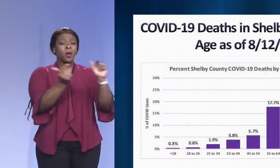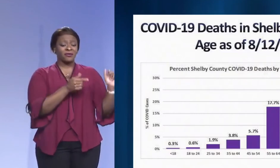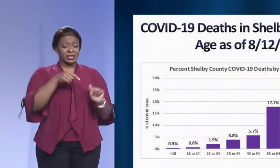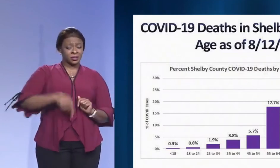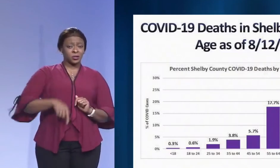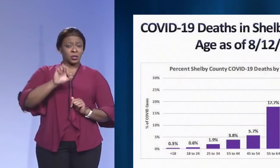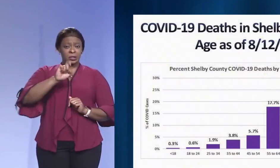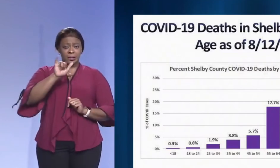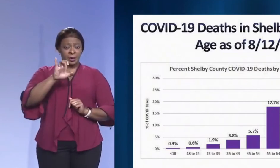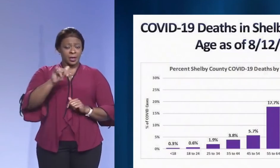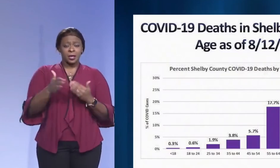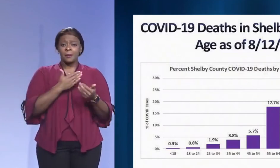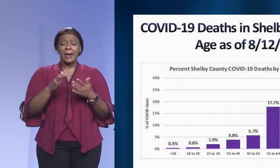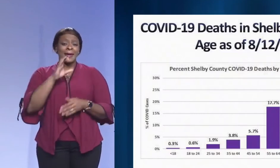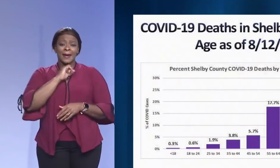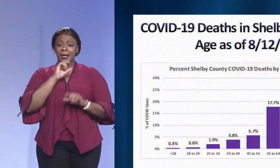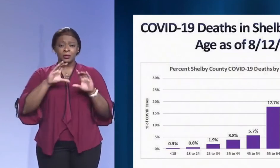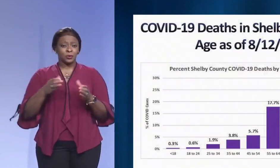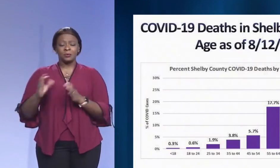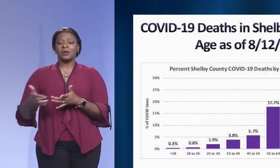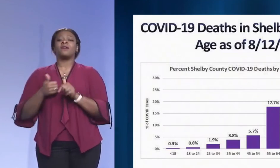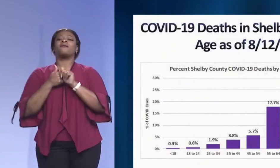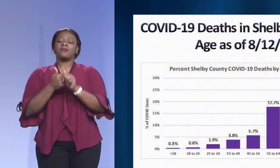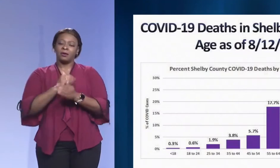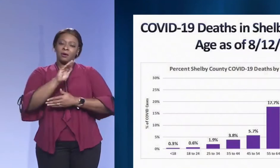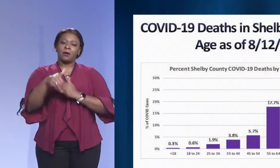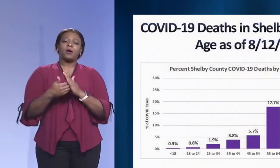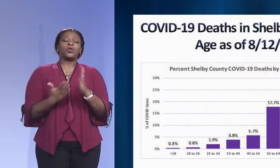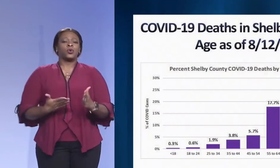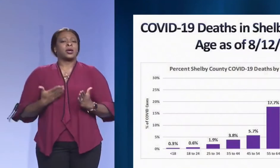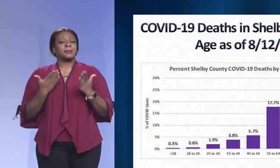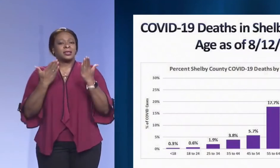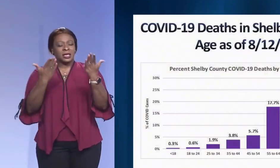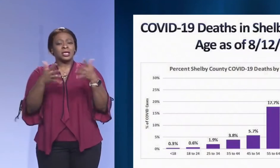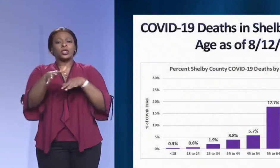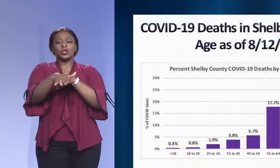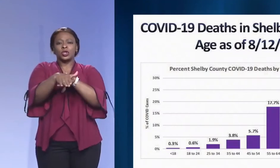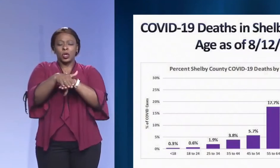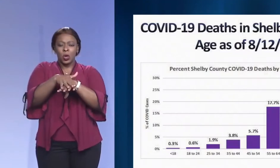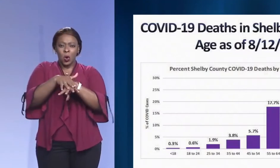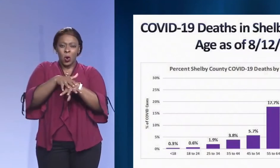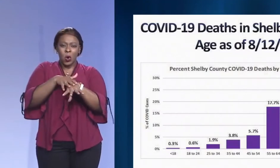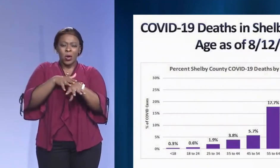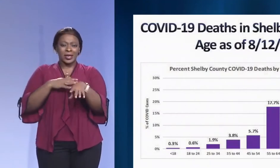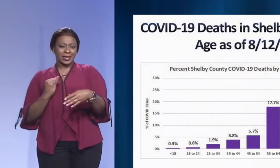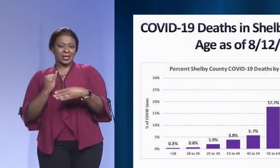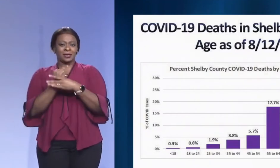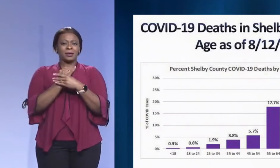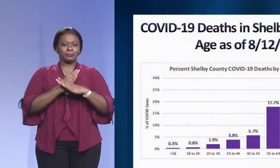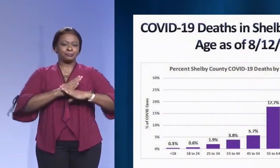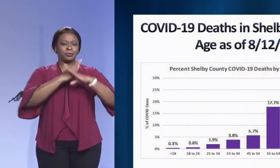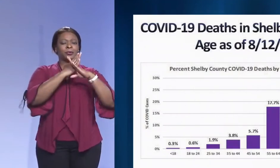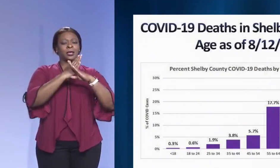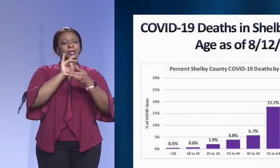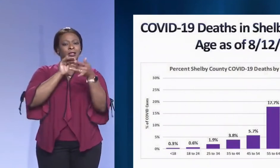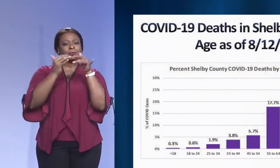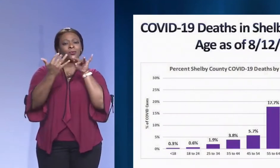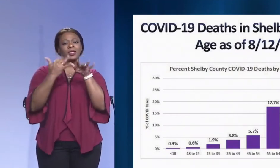County, regardless of our age, to follow all the recommendations to slow and interfere with the spread of